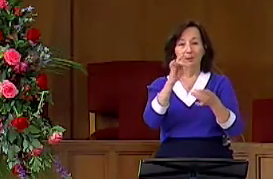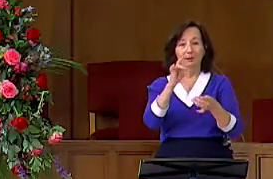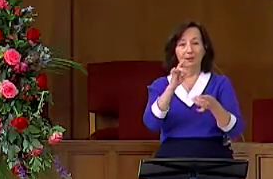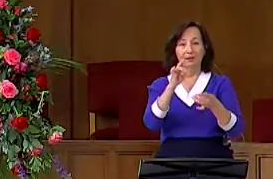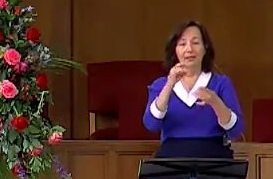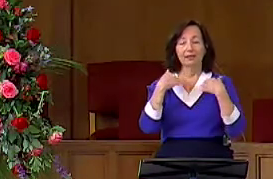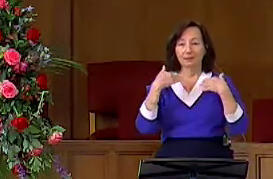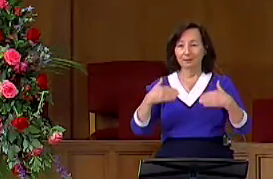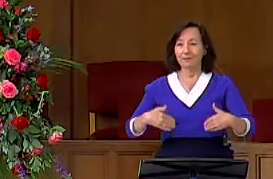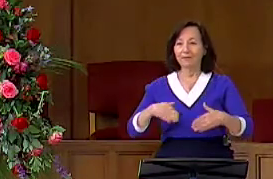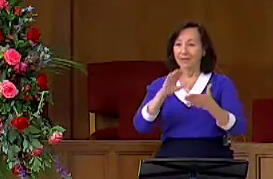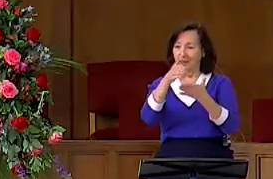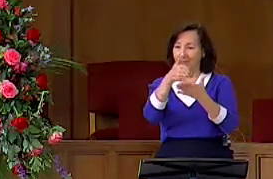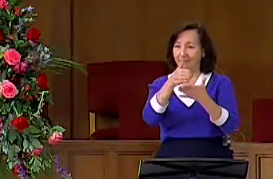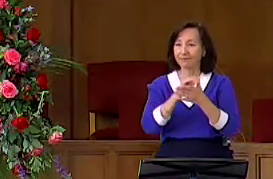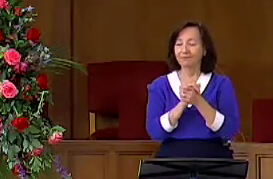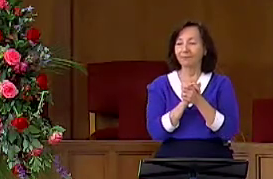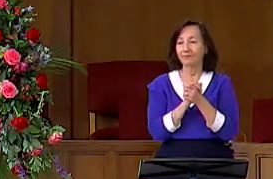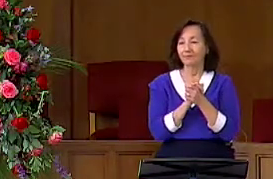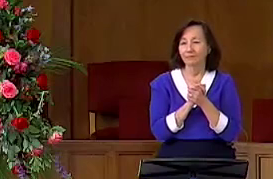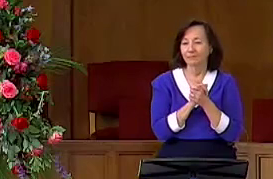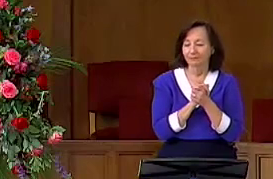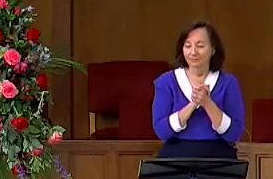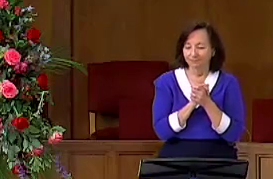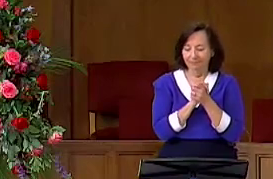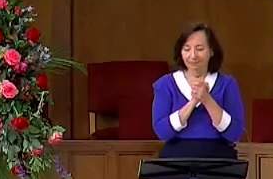body. Amen.